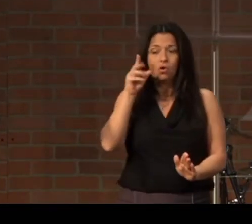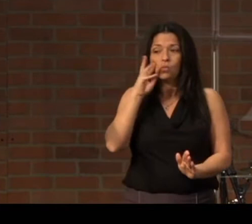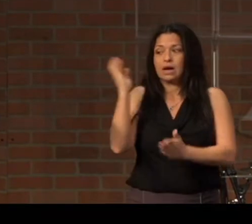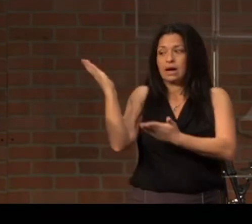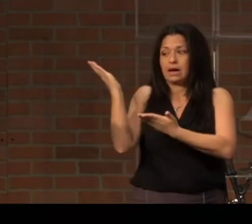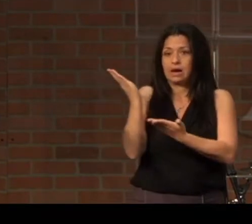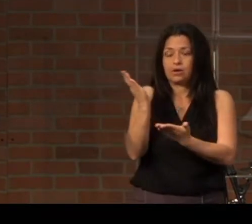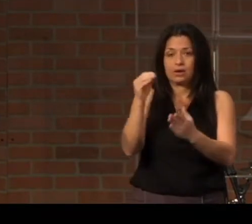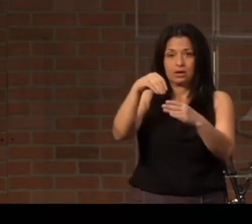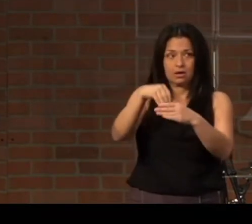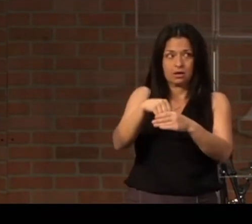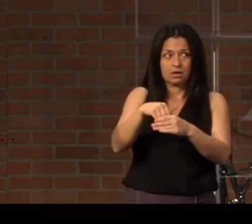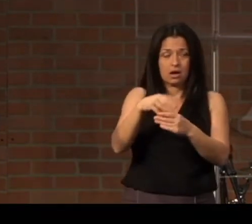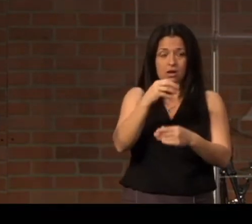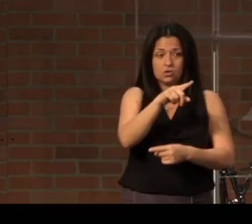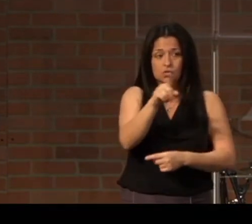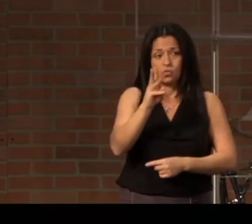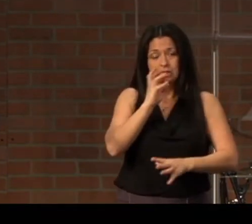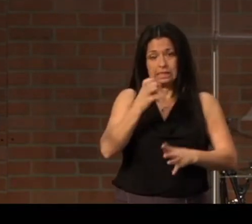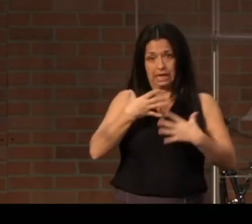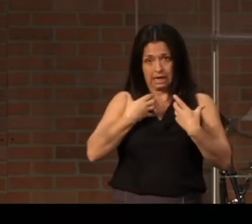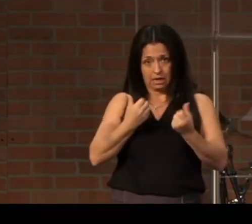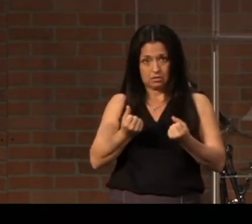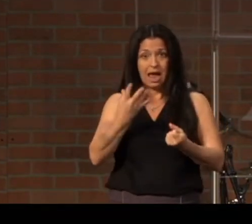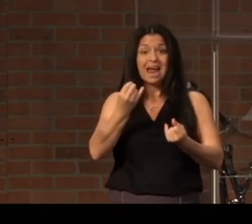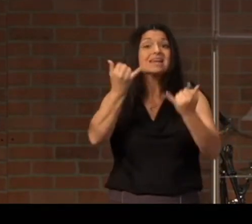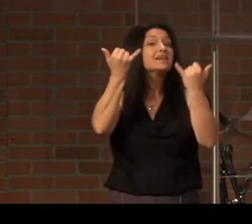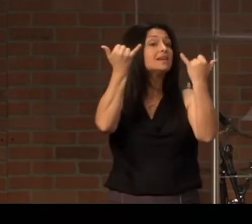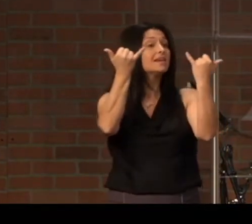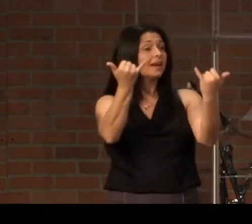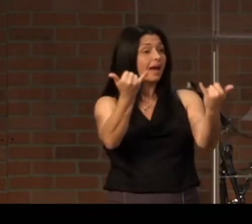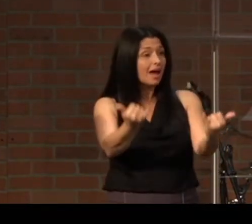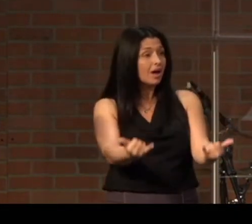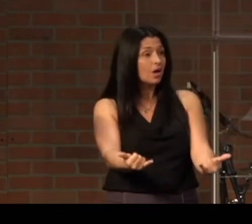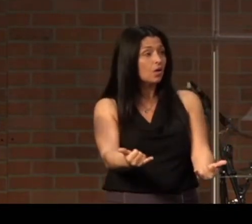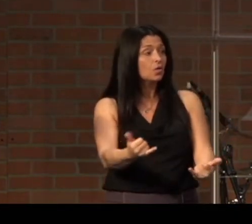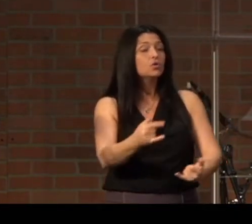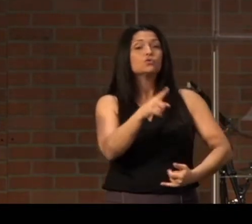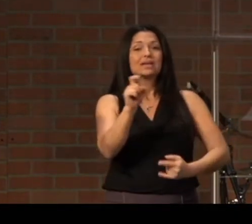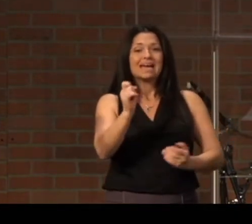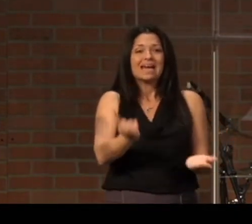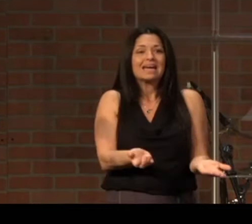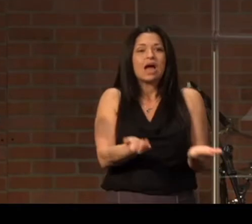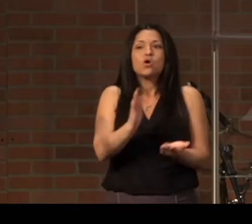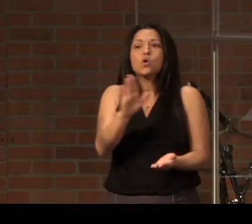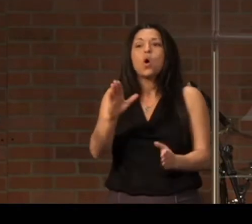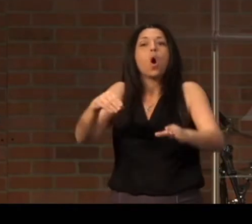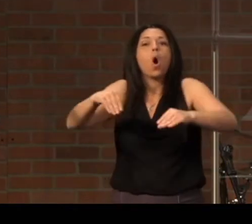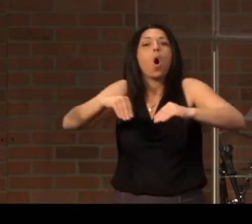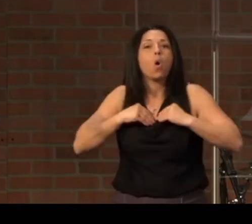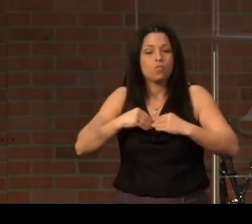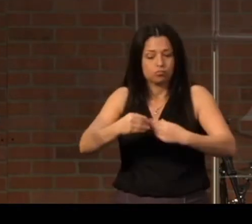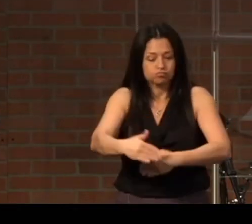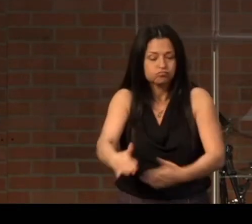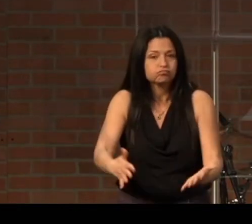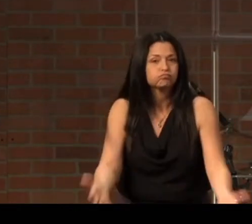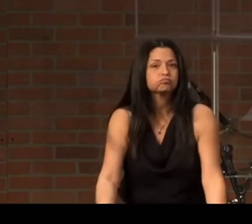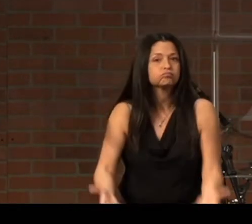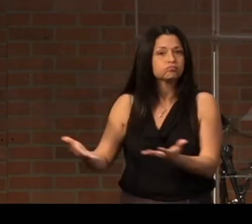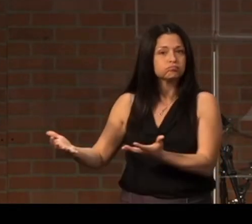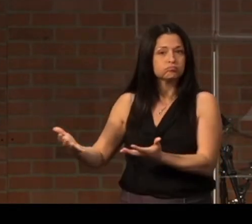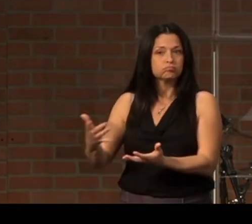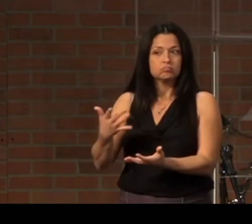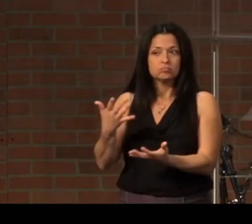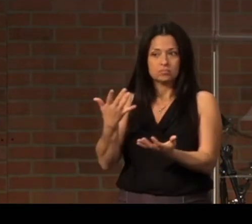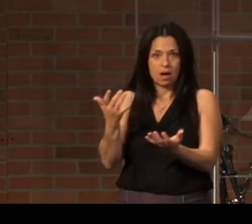in and you were healed, and now you could carry your own pallet.